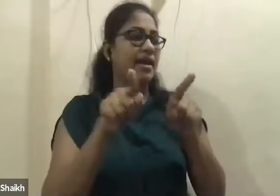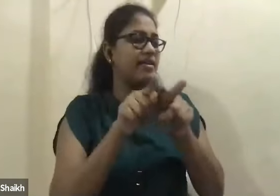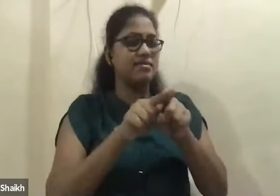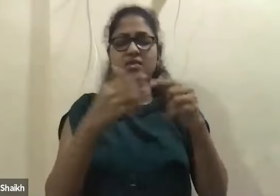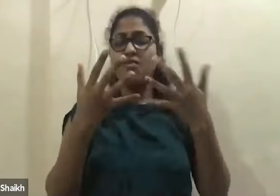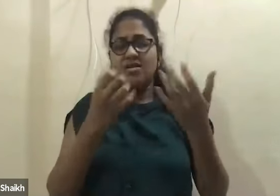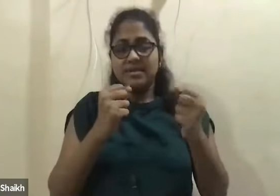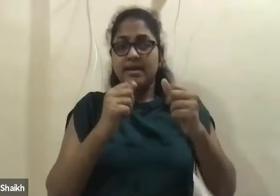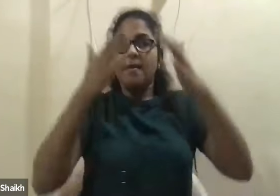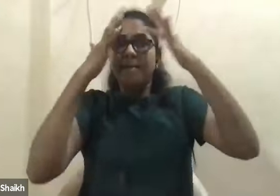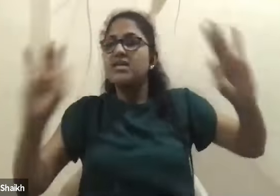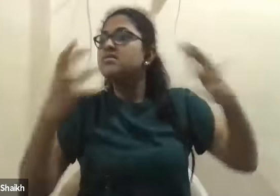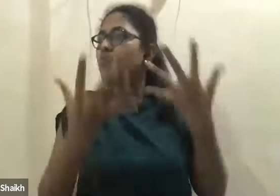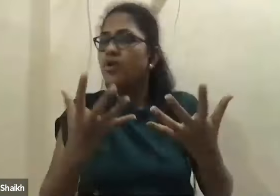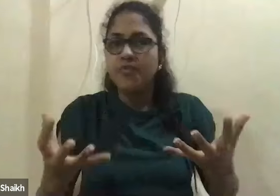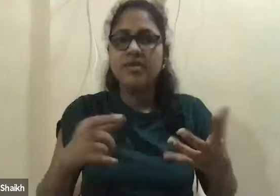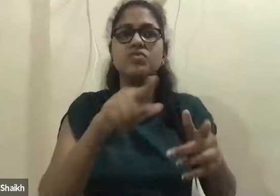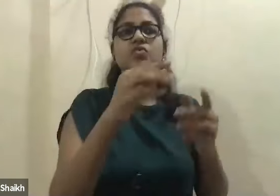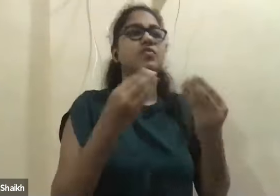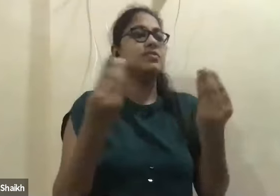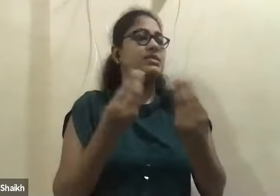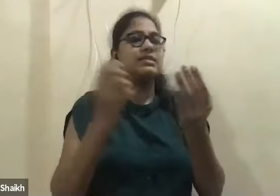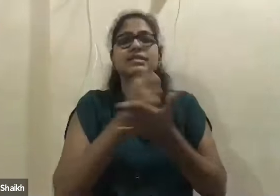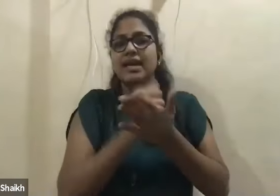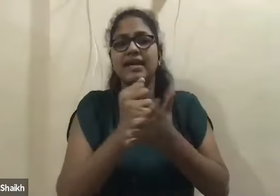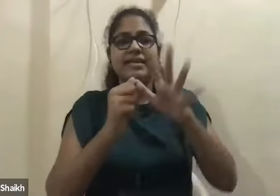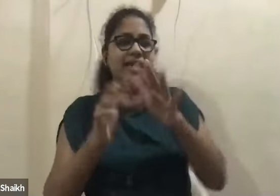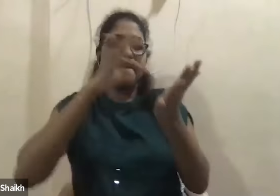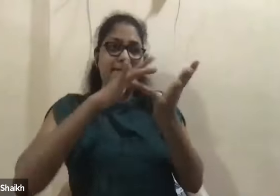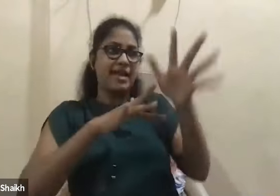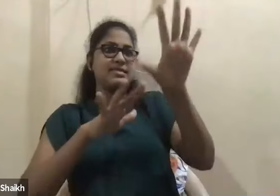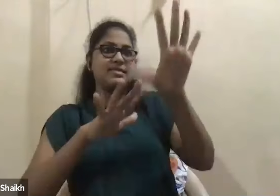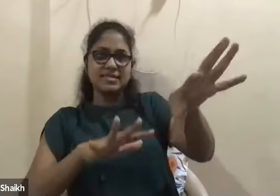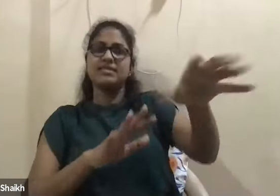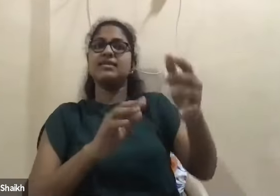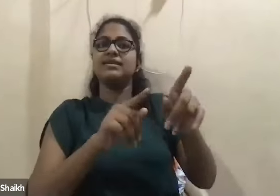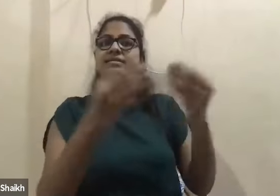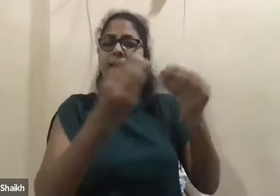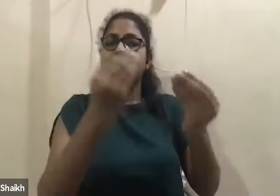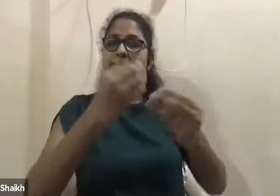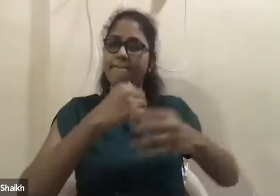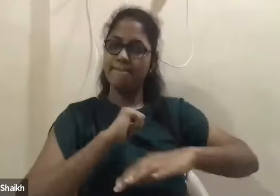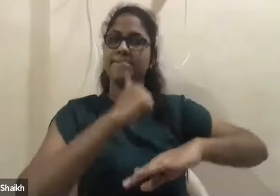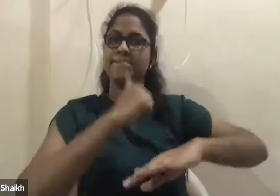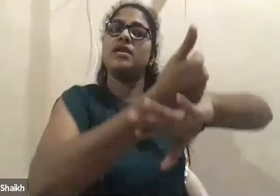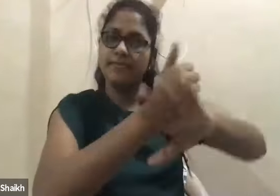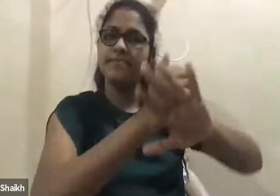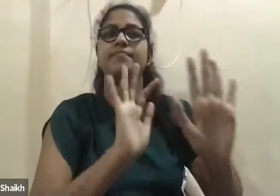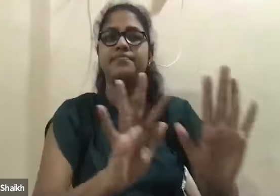build a wonderful place somewhere on the outskirts. Right. Yeah, we build something. Let's say a small house